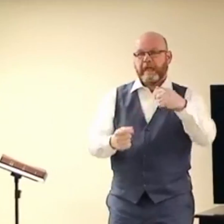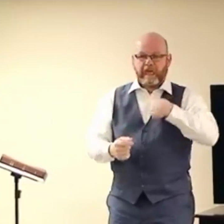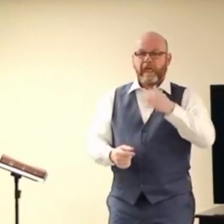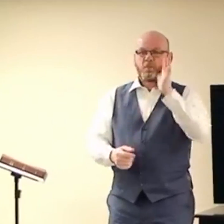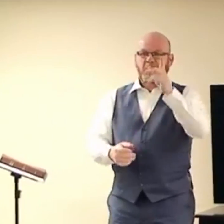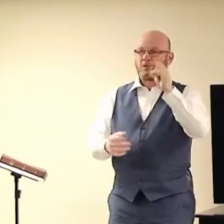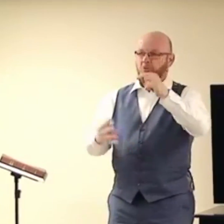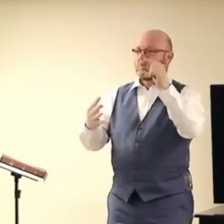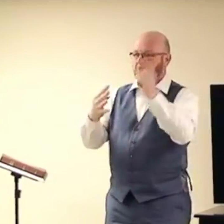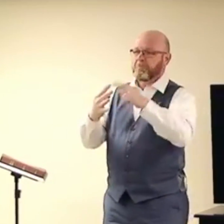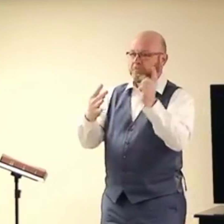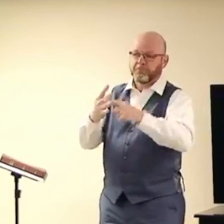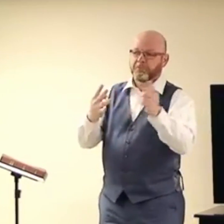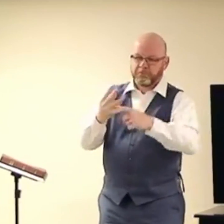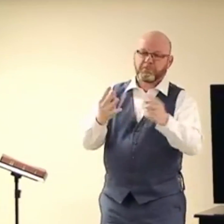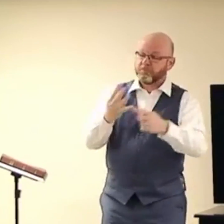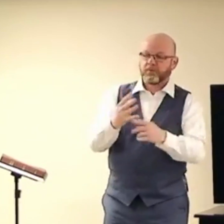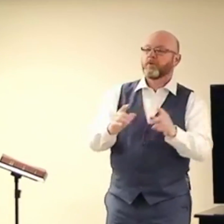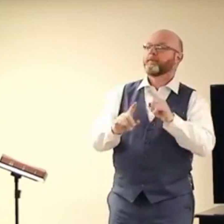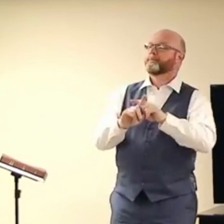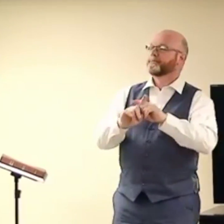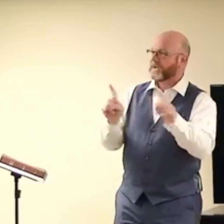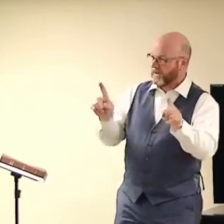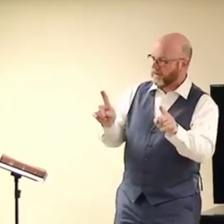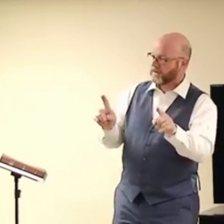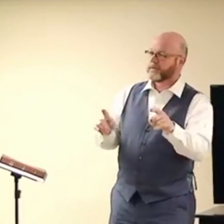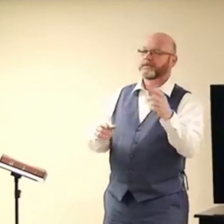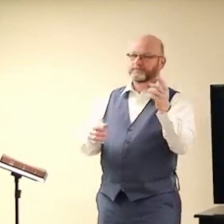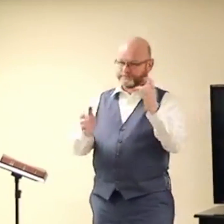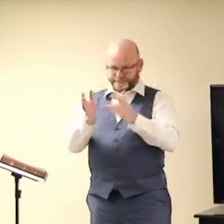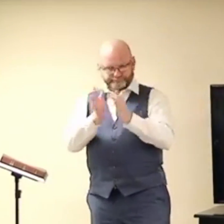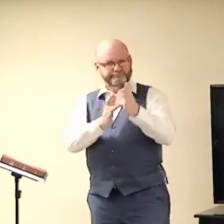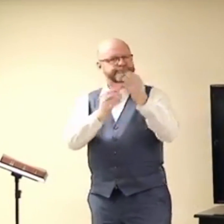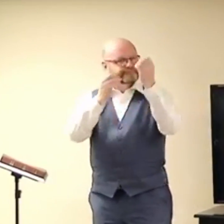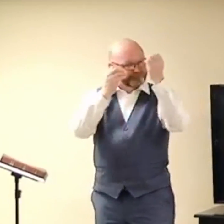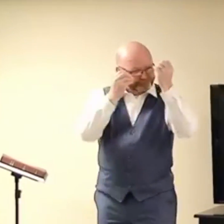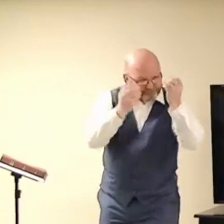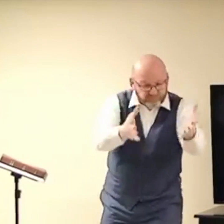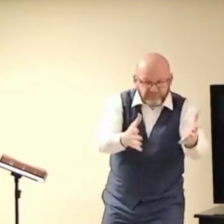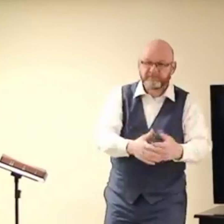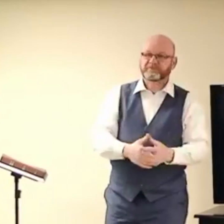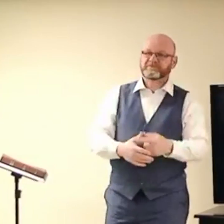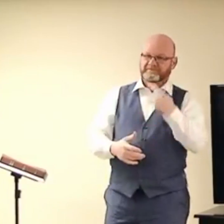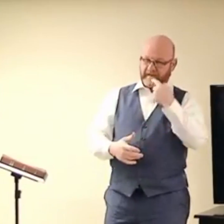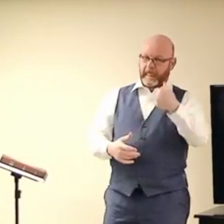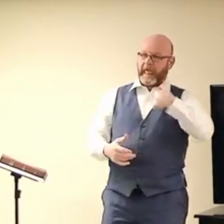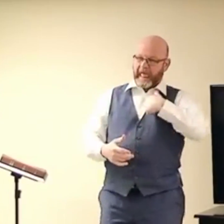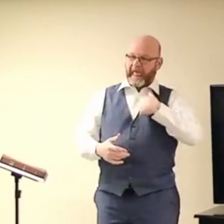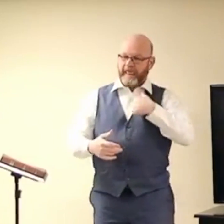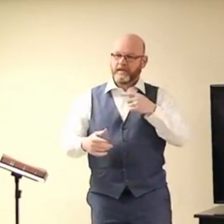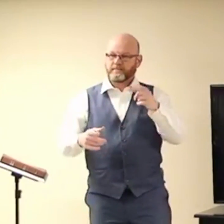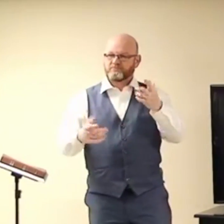Maybe Christ didn't specifically lay it out like in a list. This, this, this, and